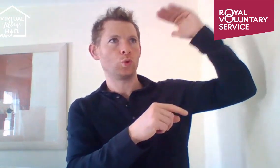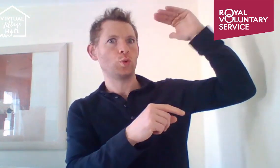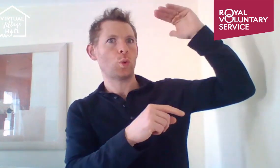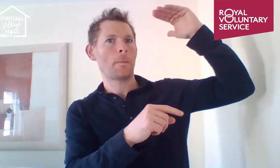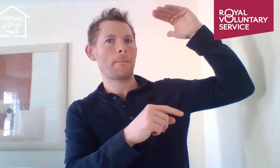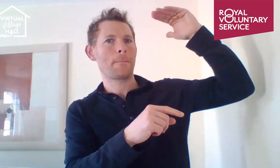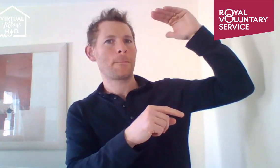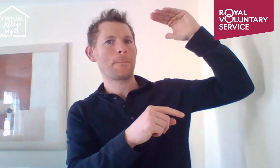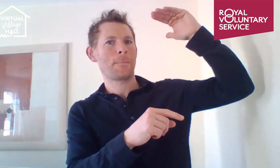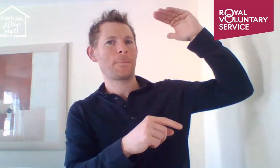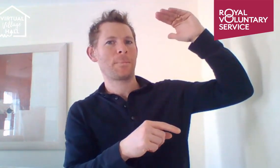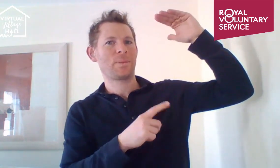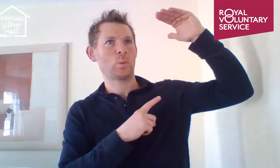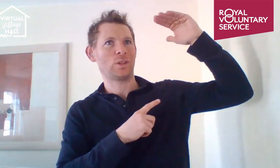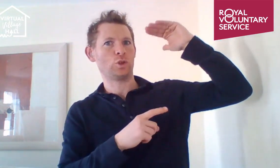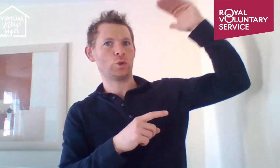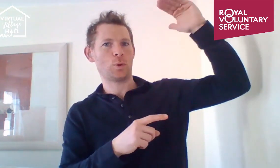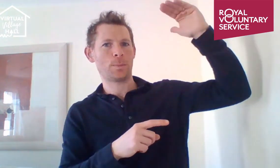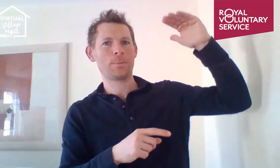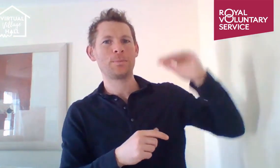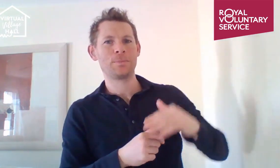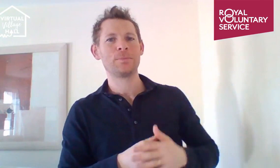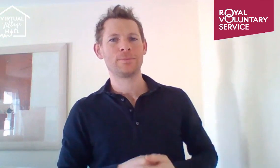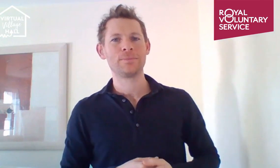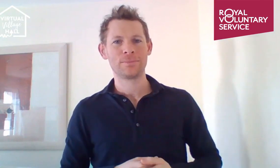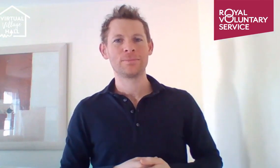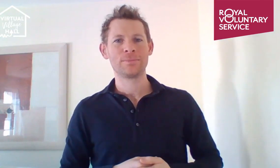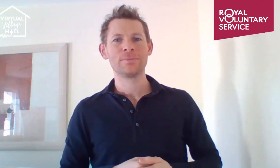Principal. So the sign's up high.